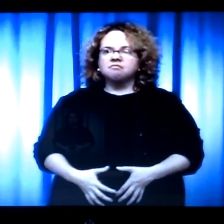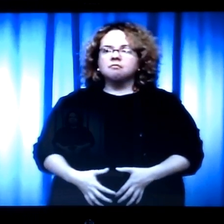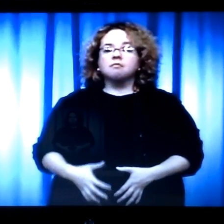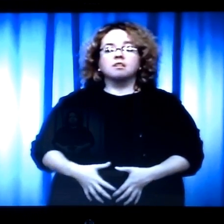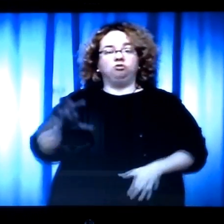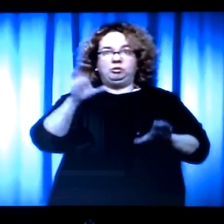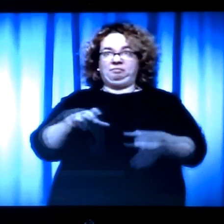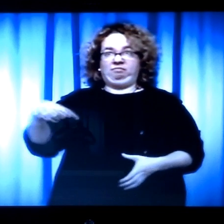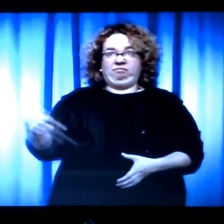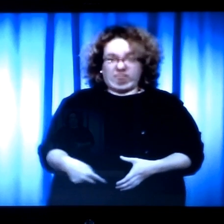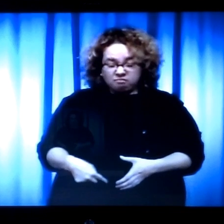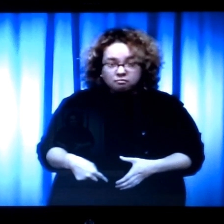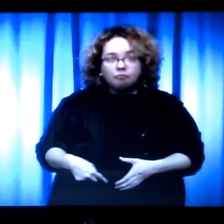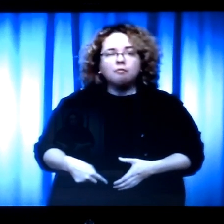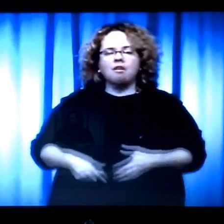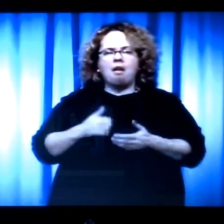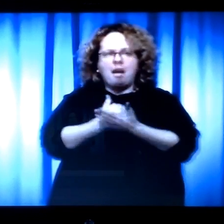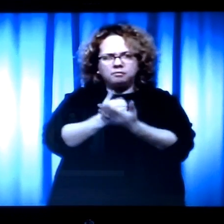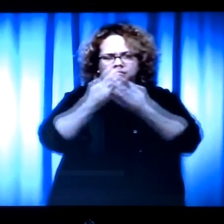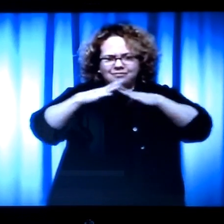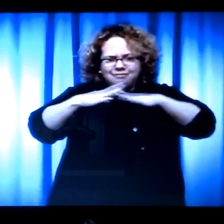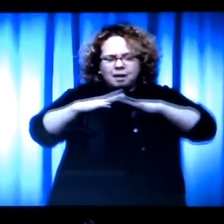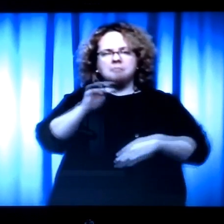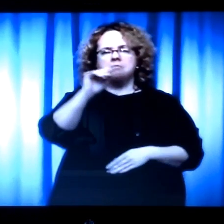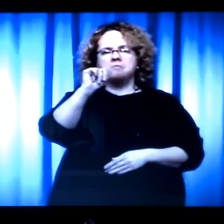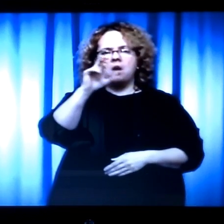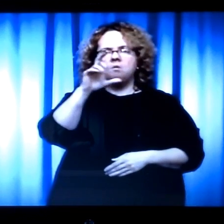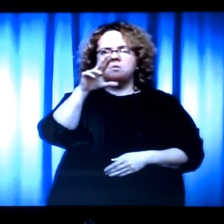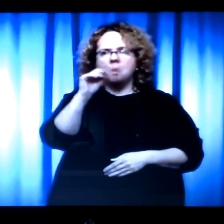After it goes from the stomach, it goes into the small intestine.